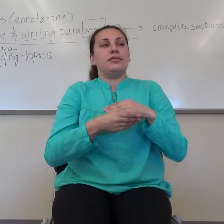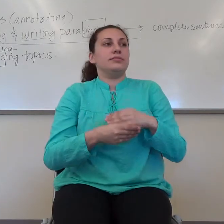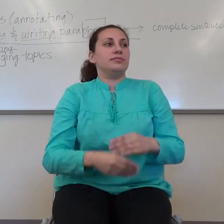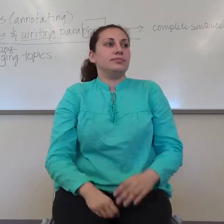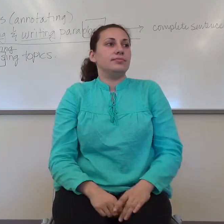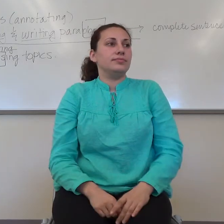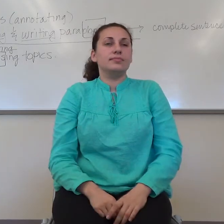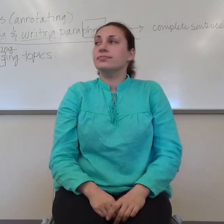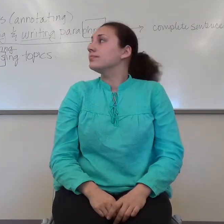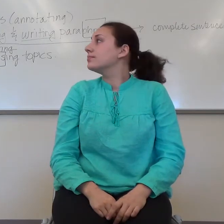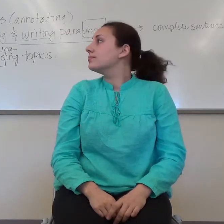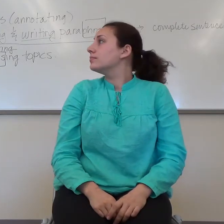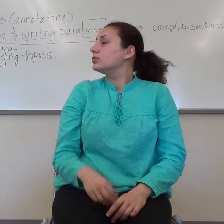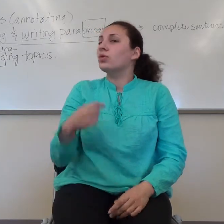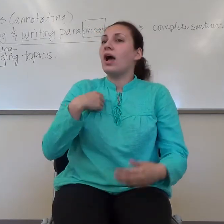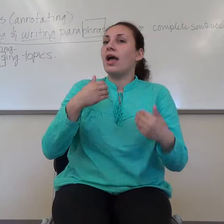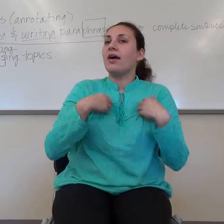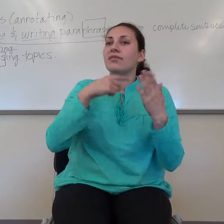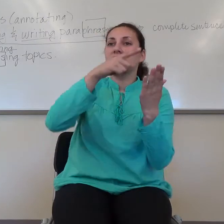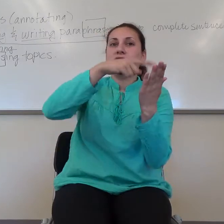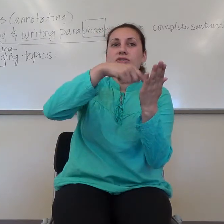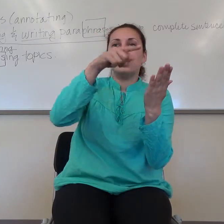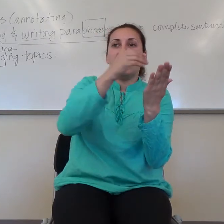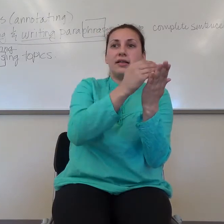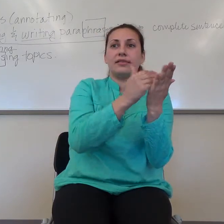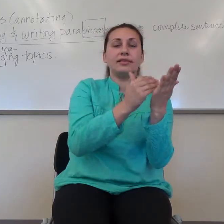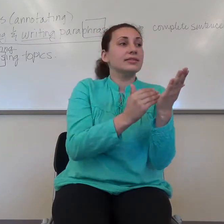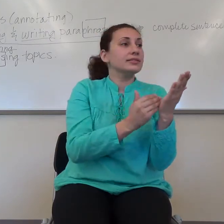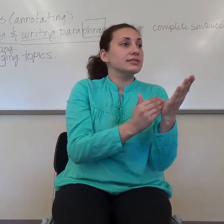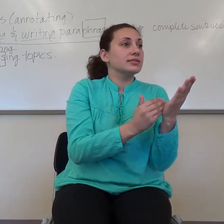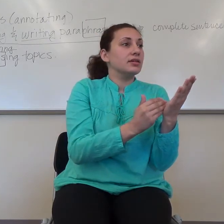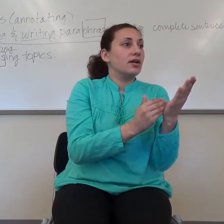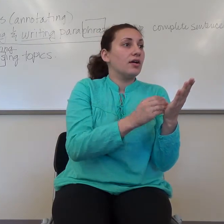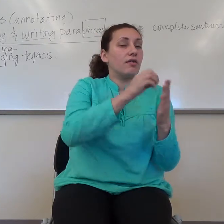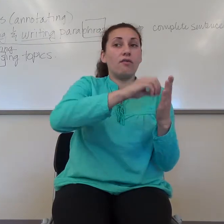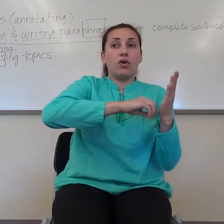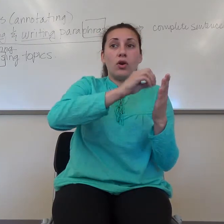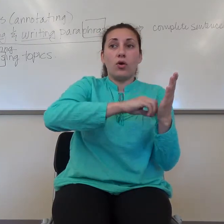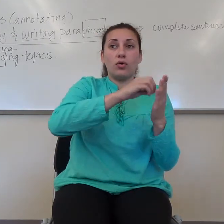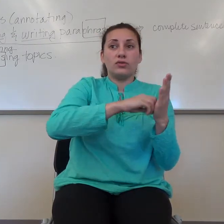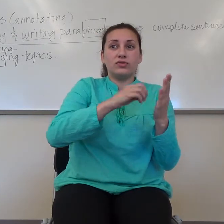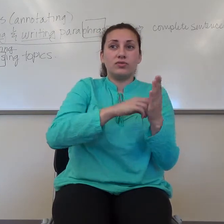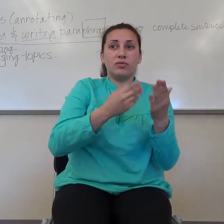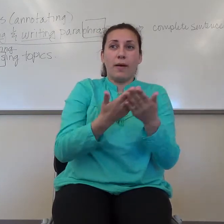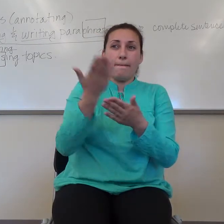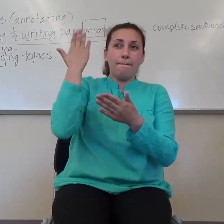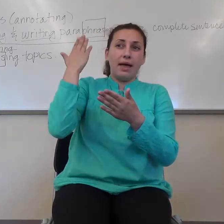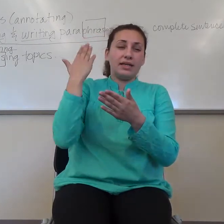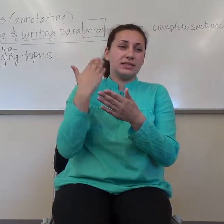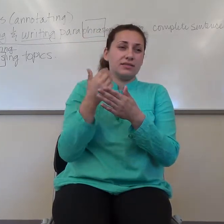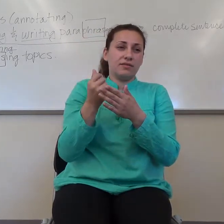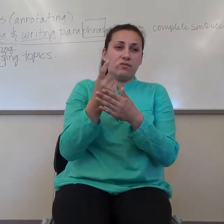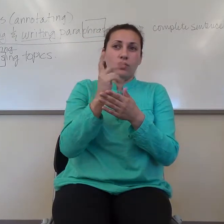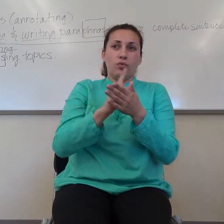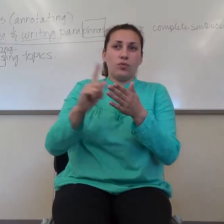notes from the last couple of weeks. That is a handout on making marginal